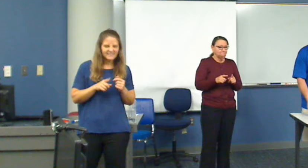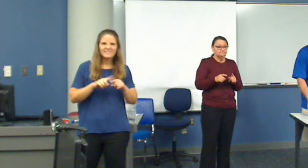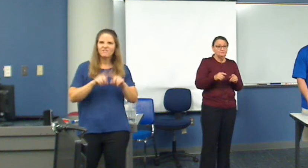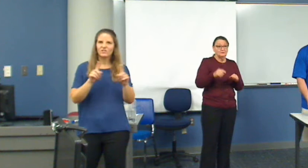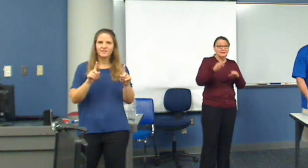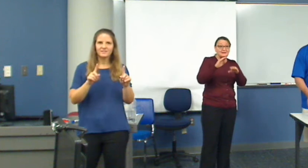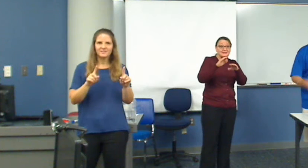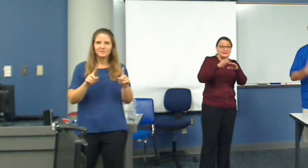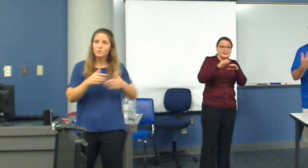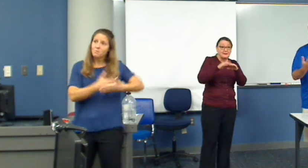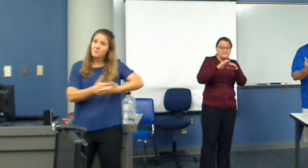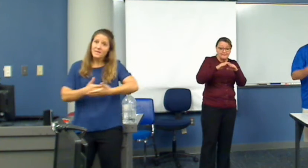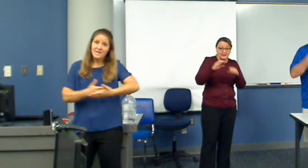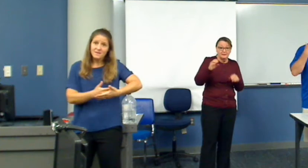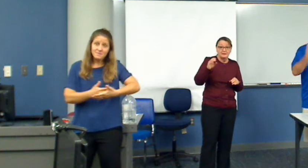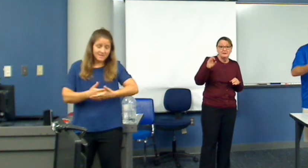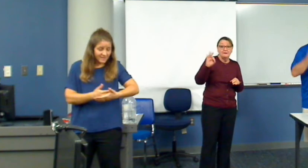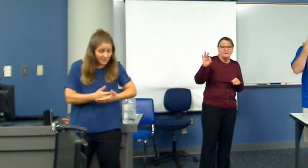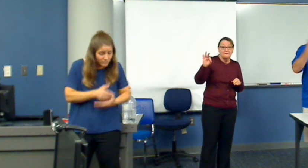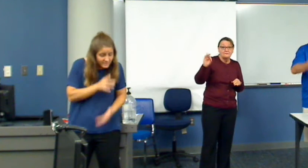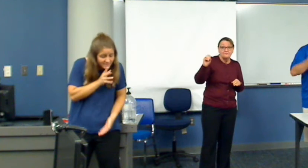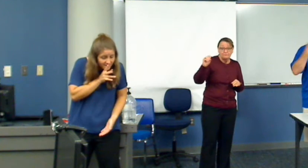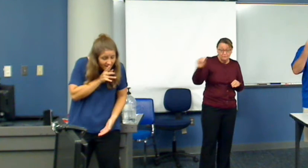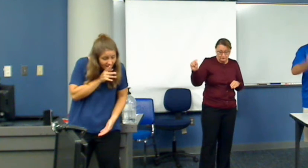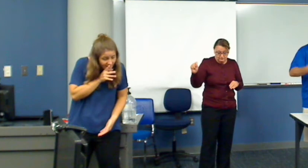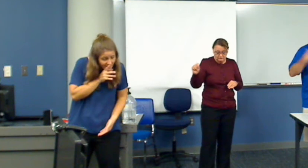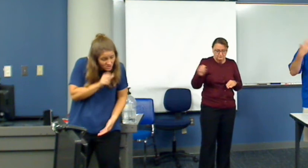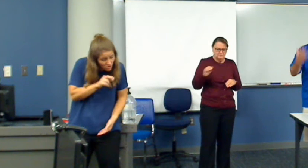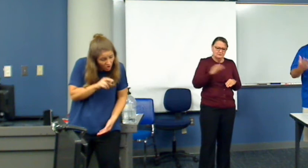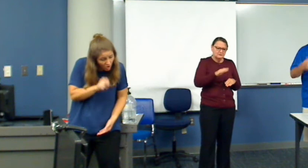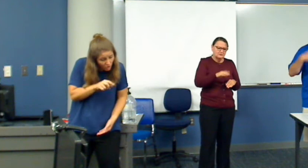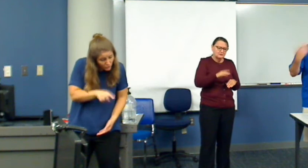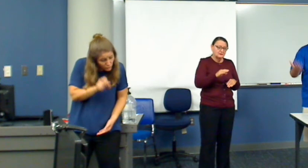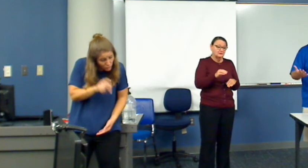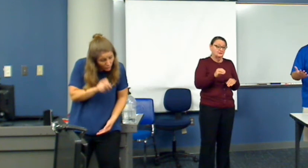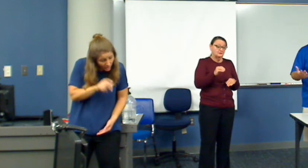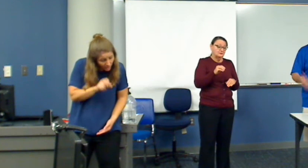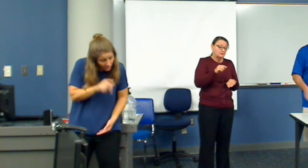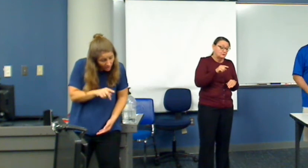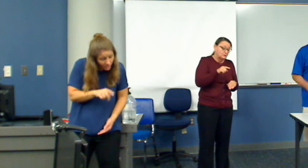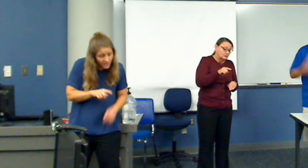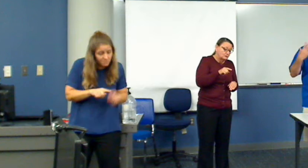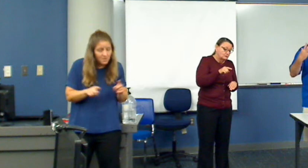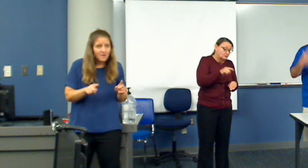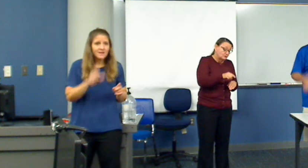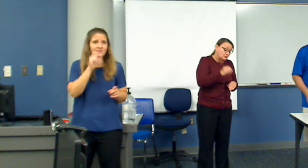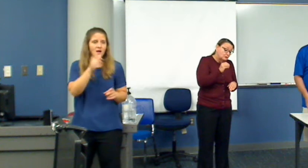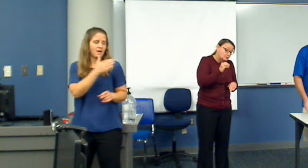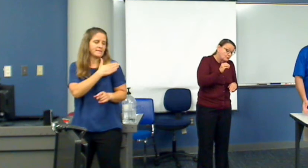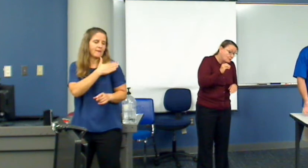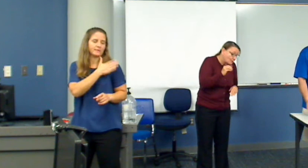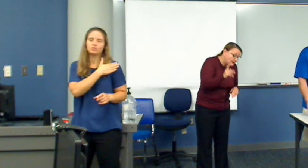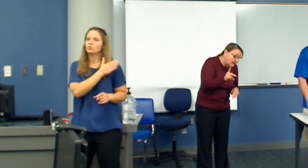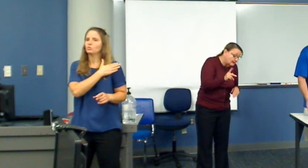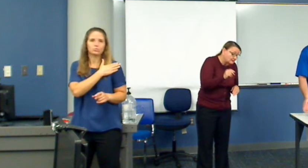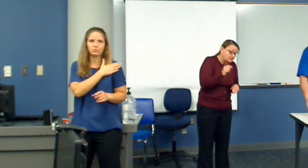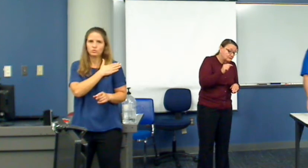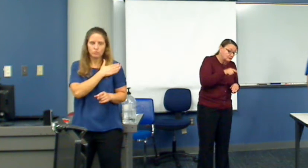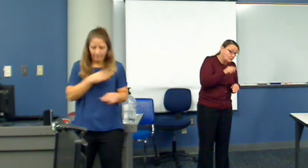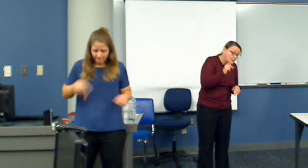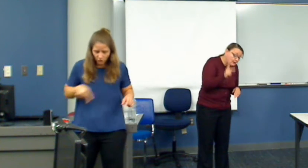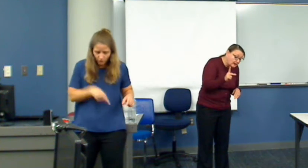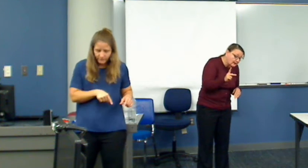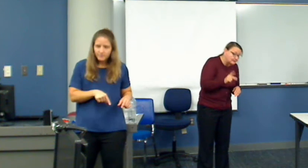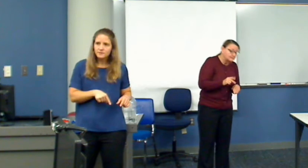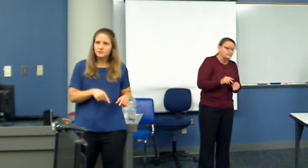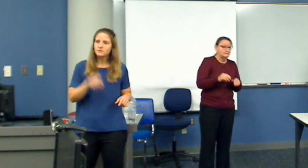shoulder. Still going to say, are you okay? We're going to keep training that people to do it, just kind of say that person, are you okay? We're